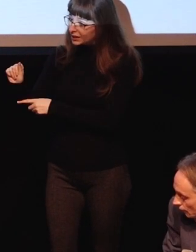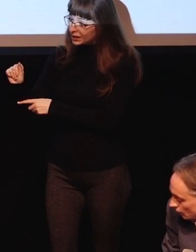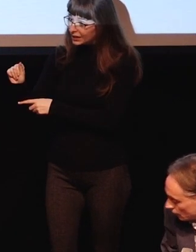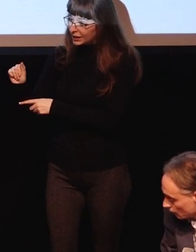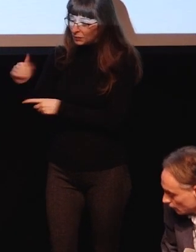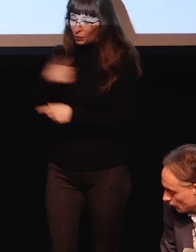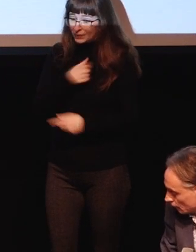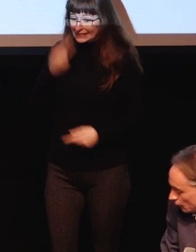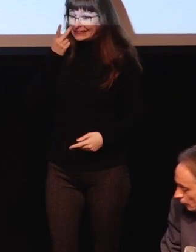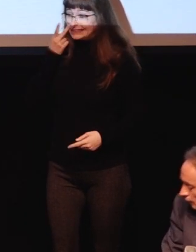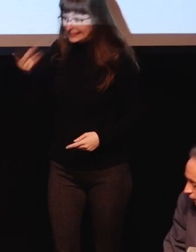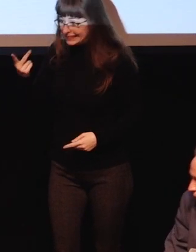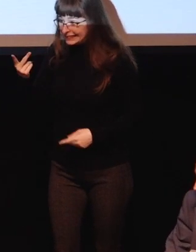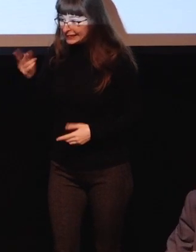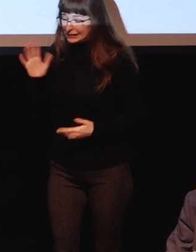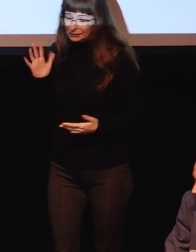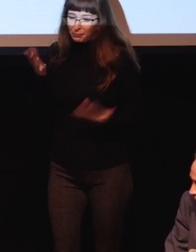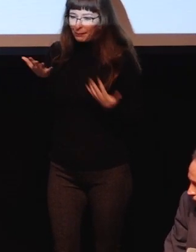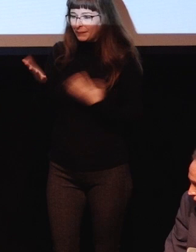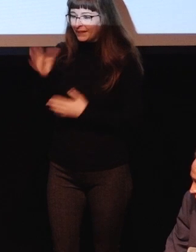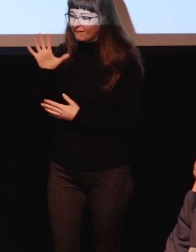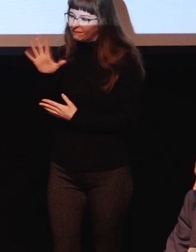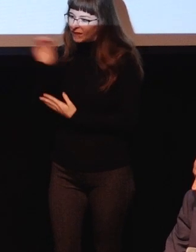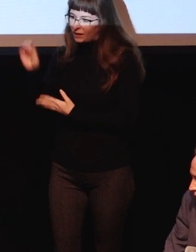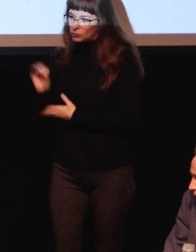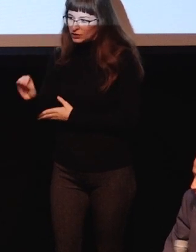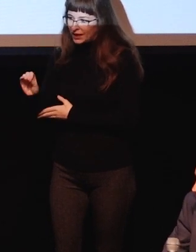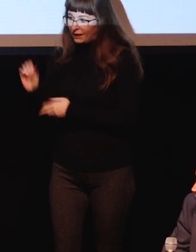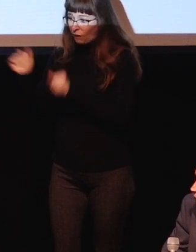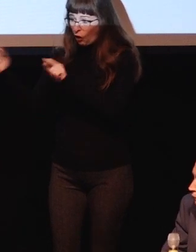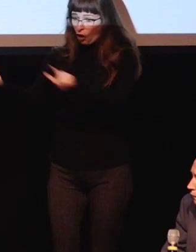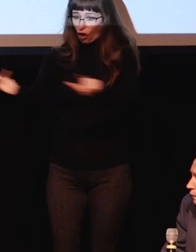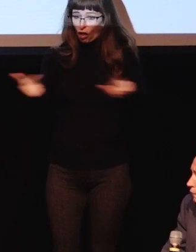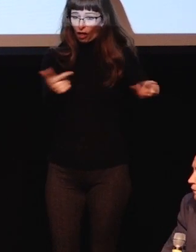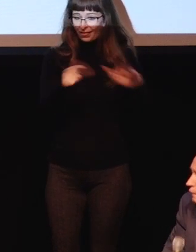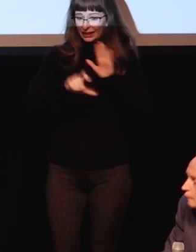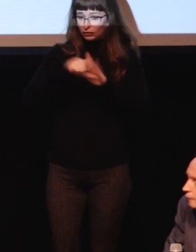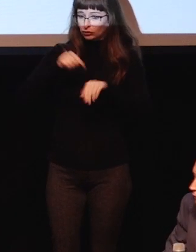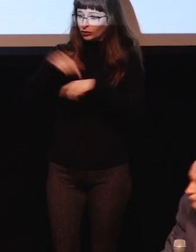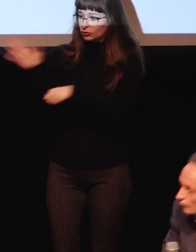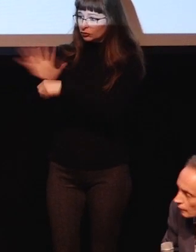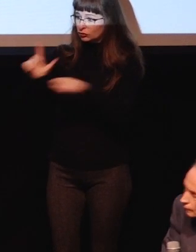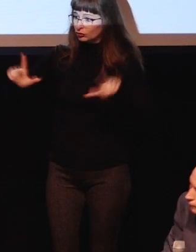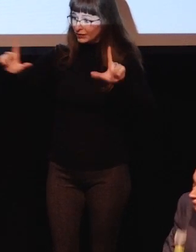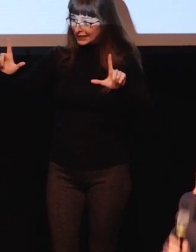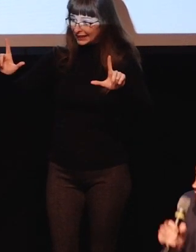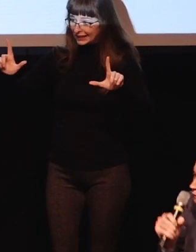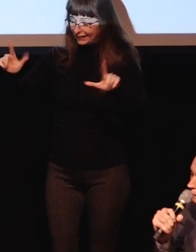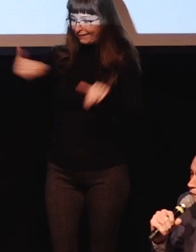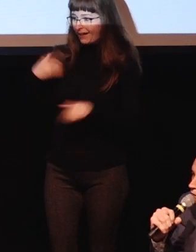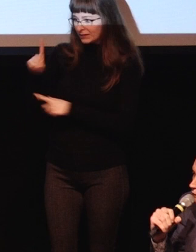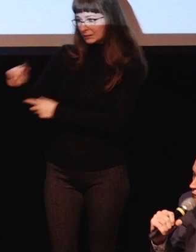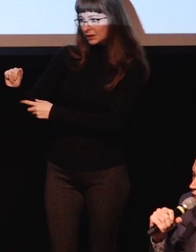roughly 5% of the characters on screen being portrayed as people with